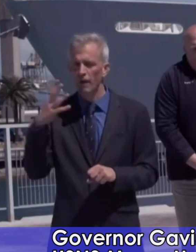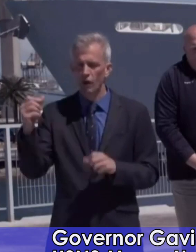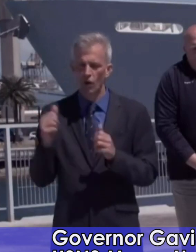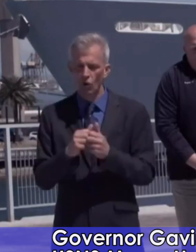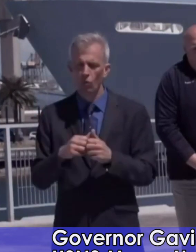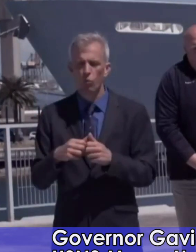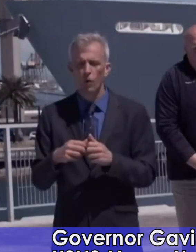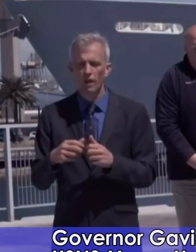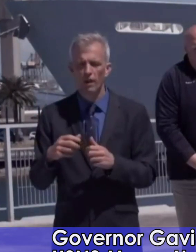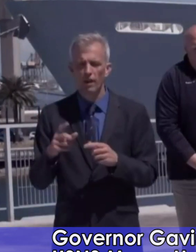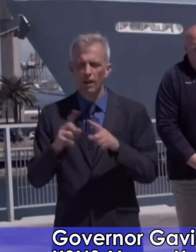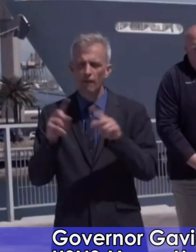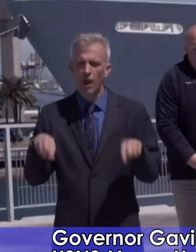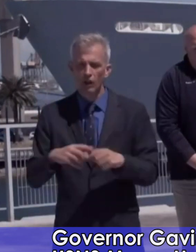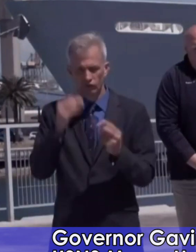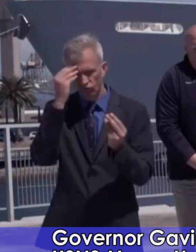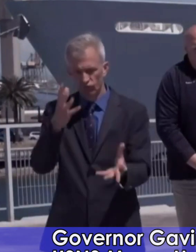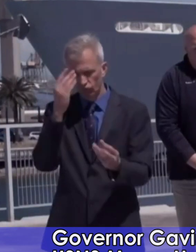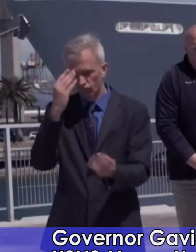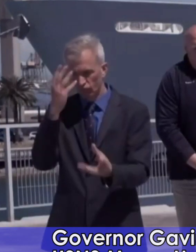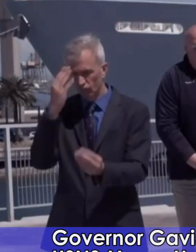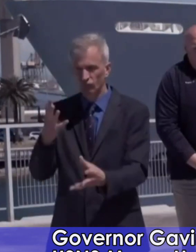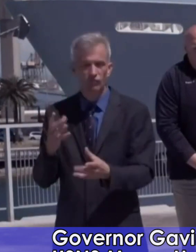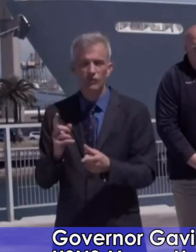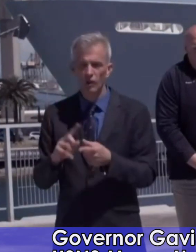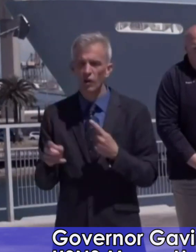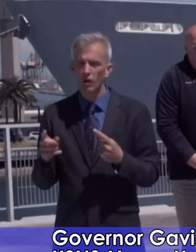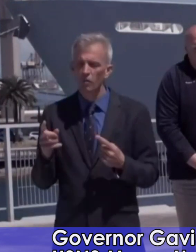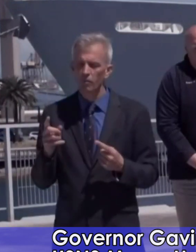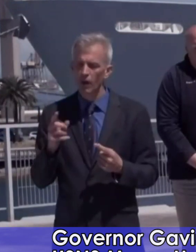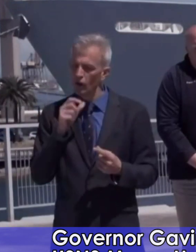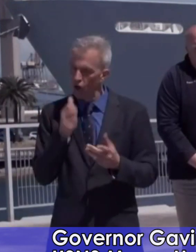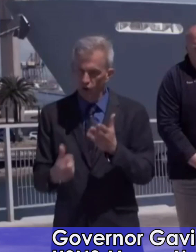first, but again, we will tier our enforcement as necessary.